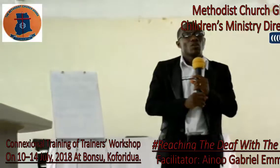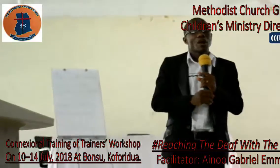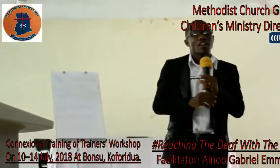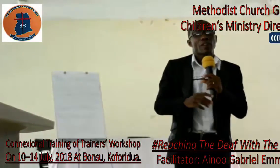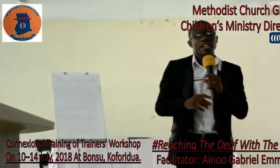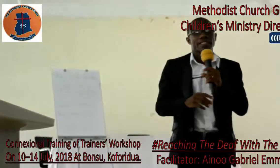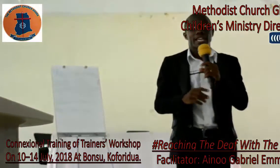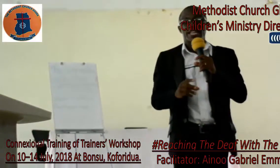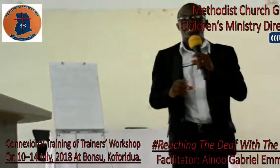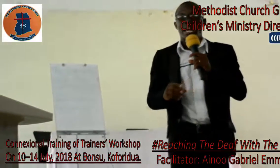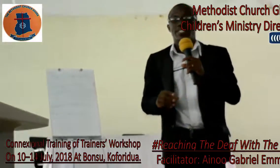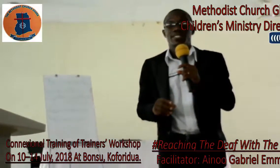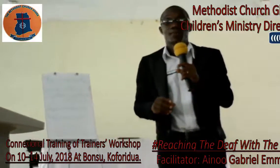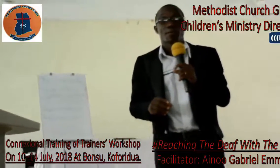One funny thing is that